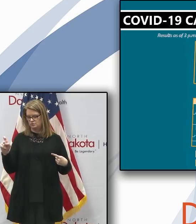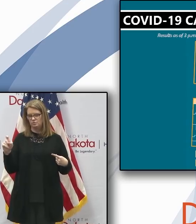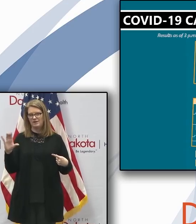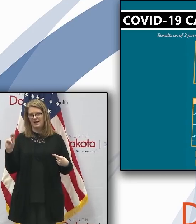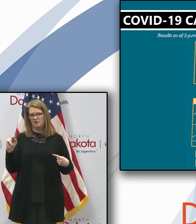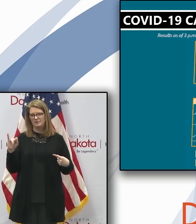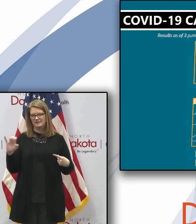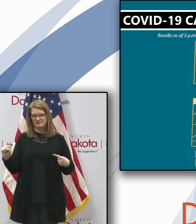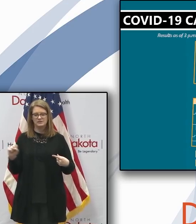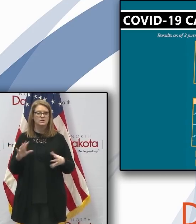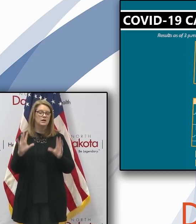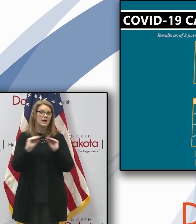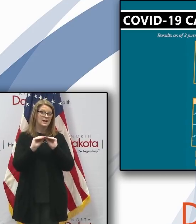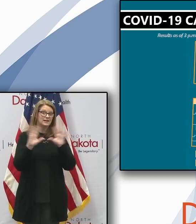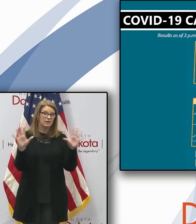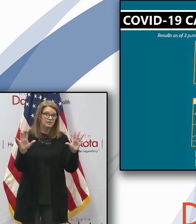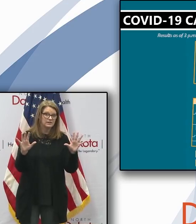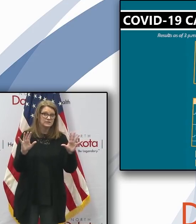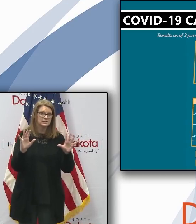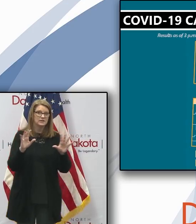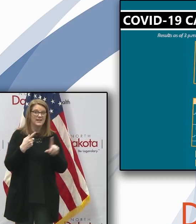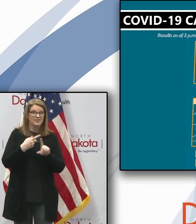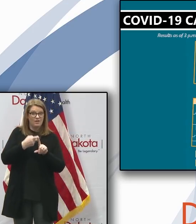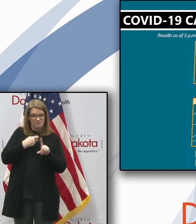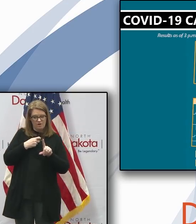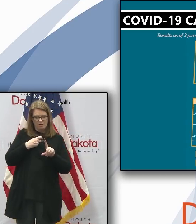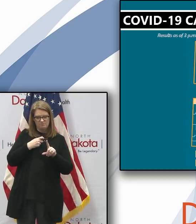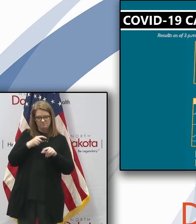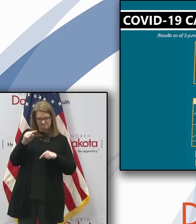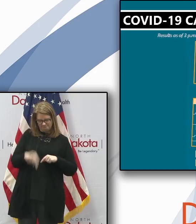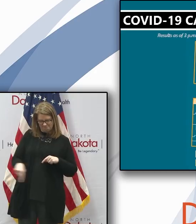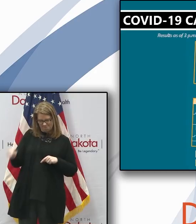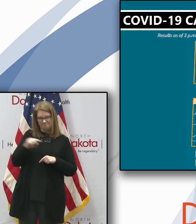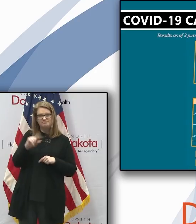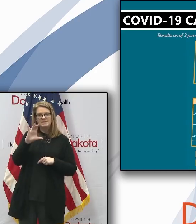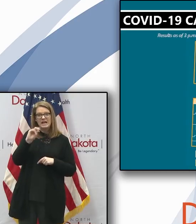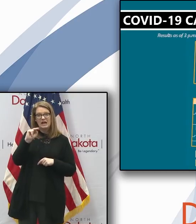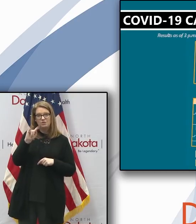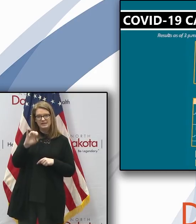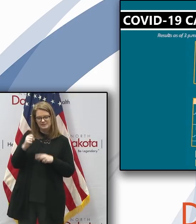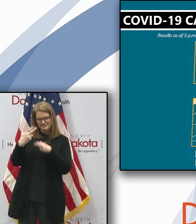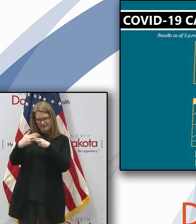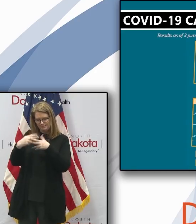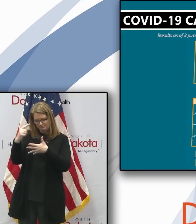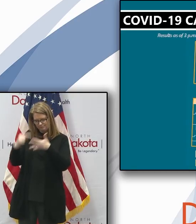Again, clarification, when we say they're from those counties, this is the